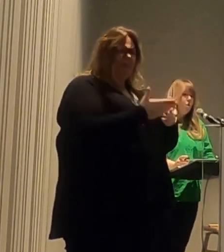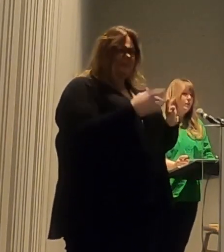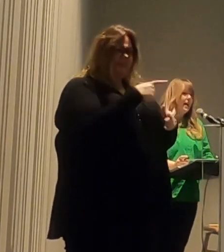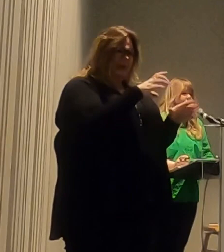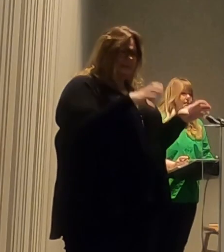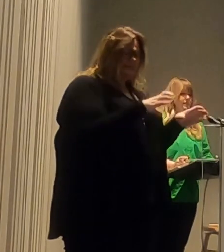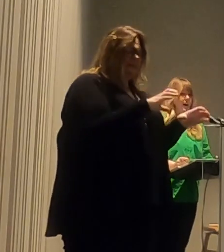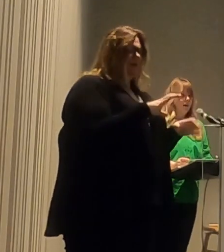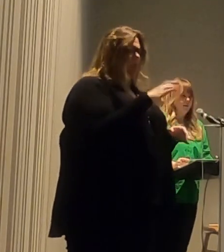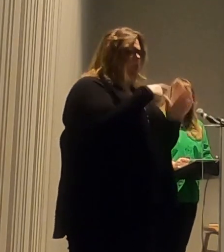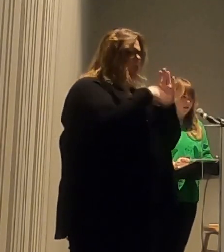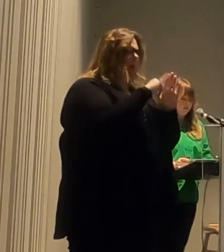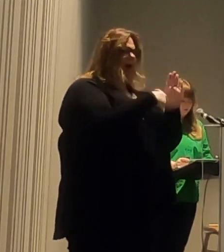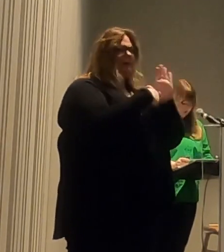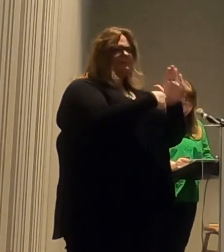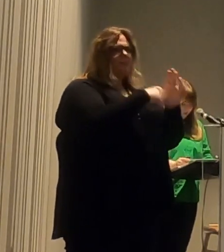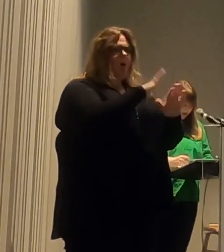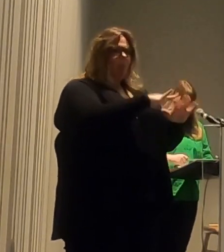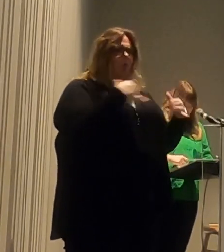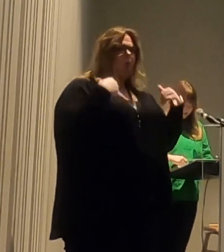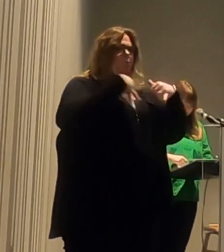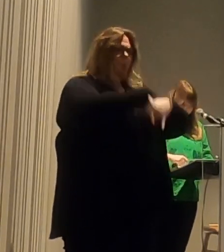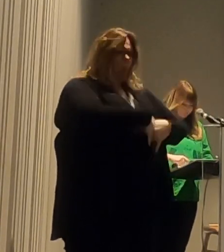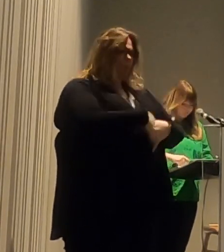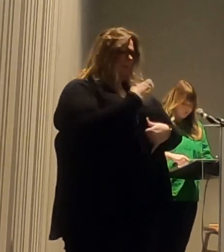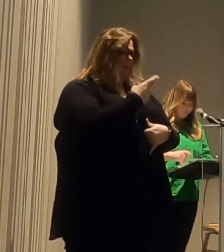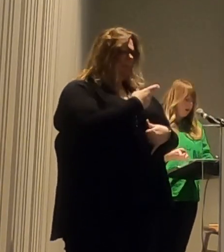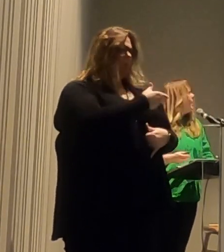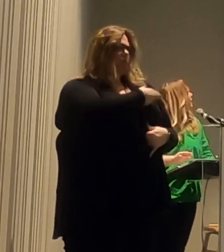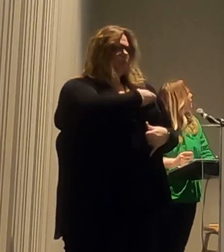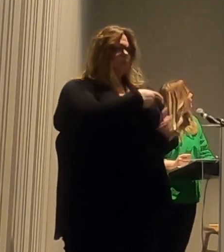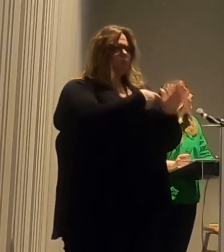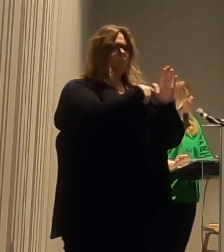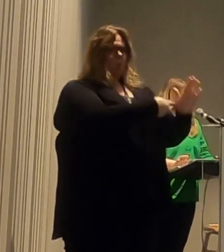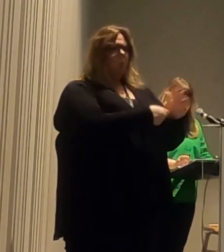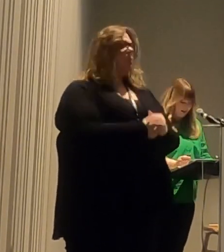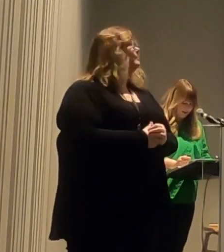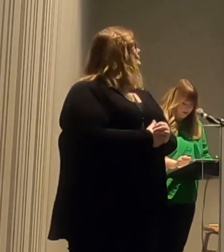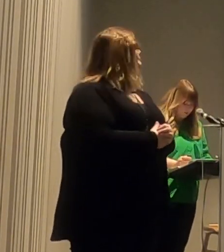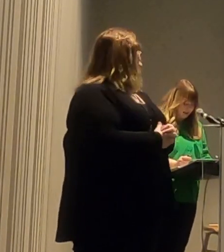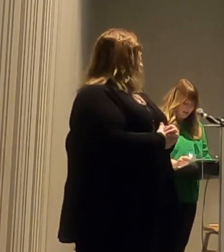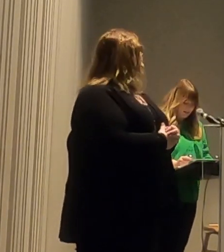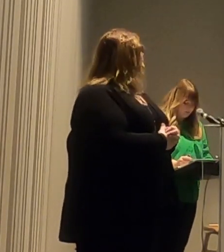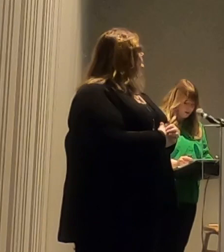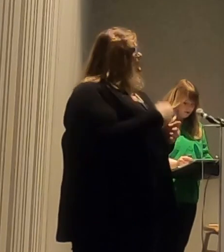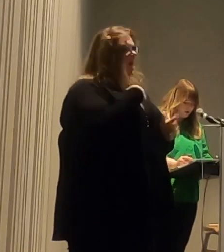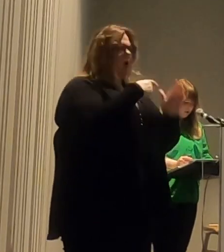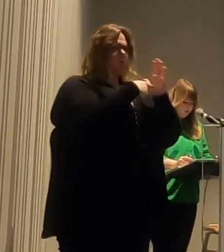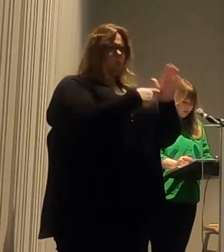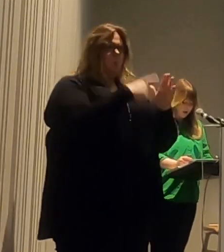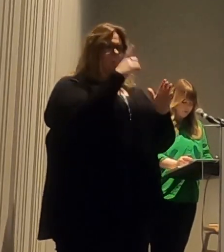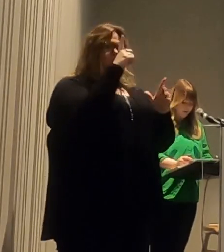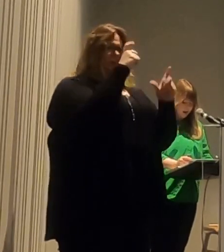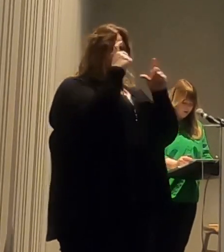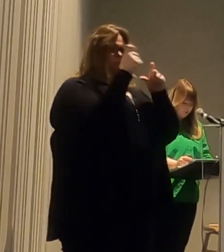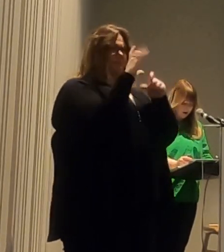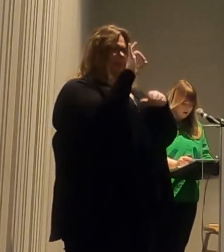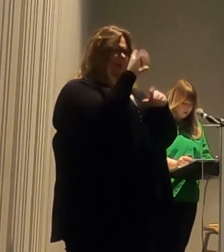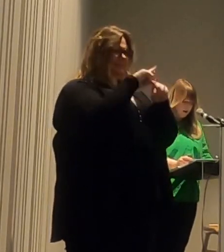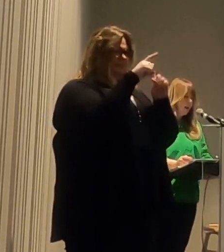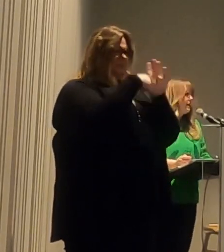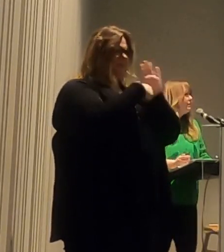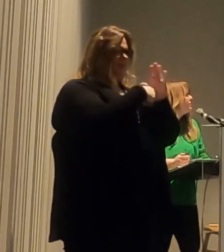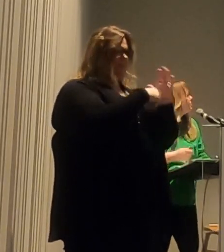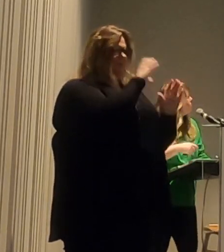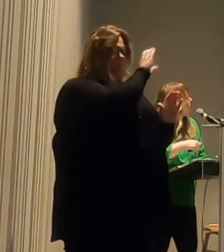robe, would act as a talisman for the wearer. Here I've isolated those 8 symbols along with the name of their